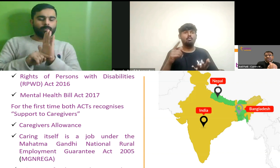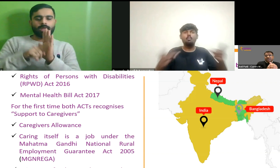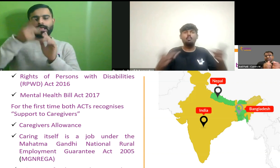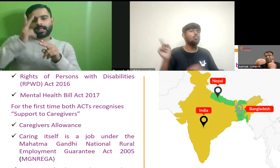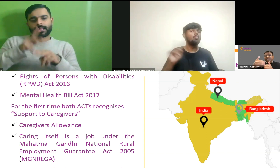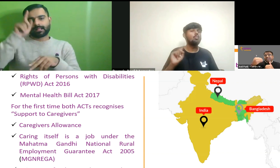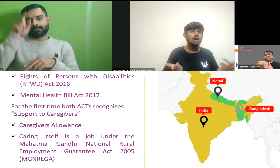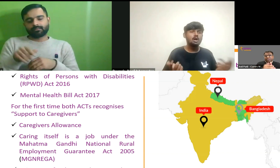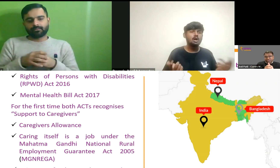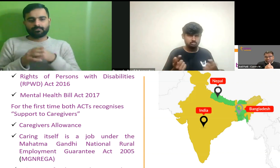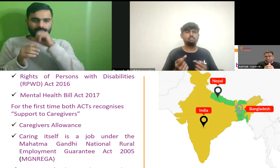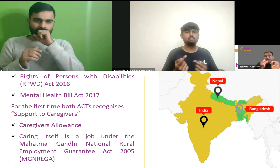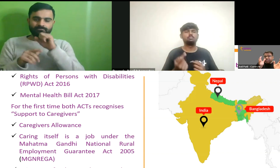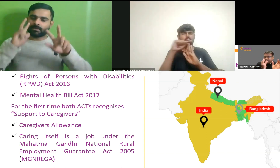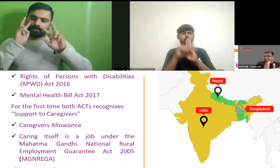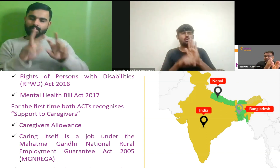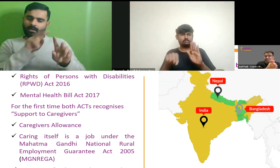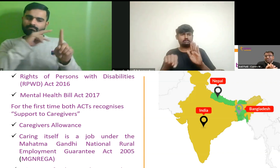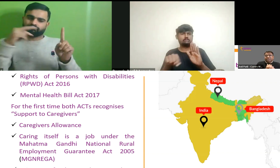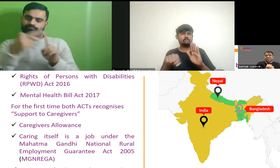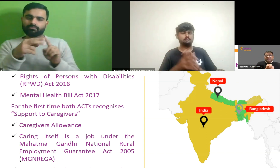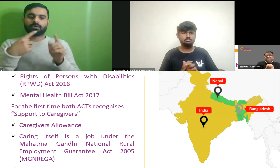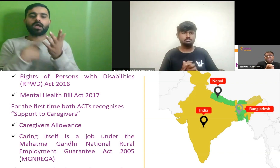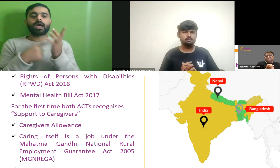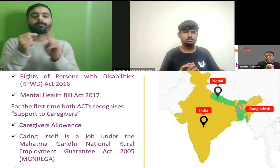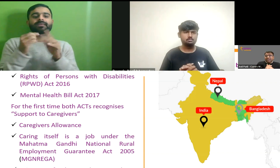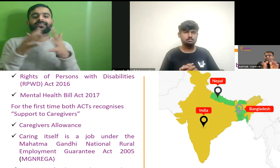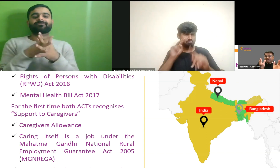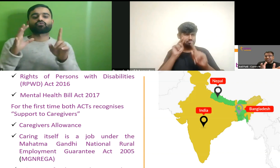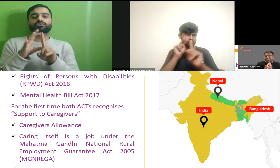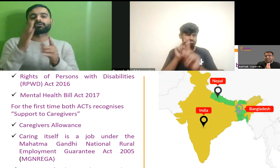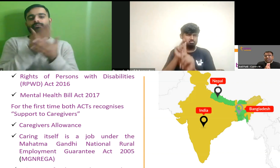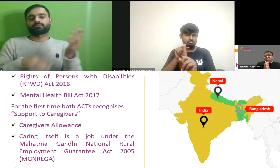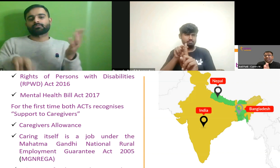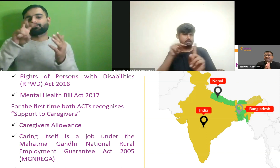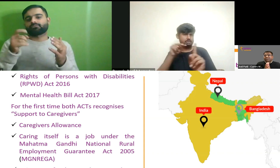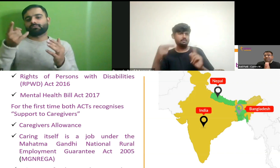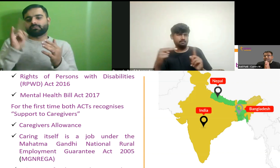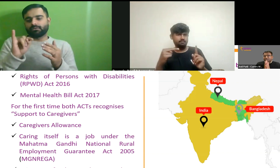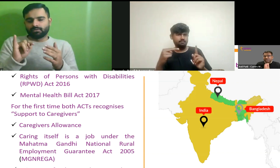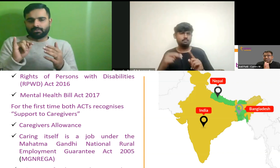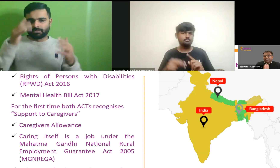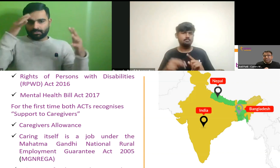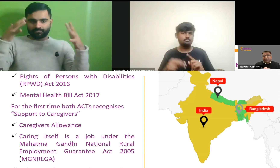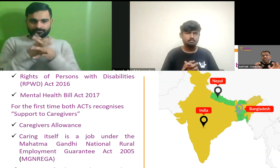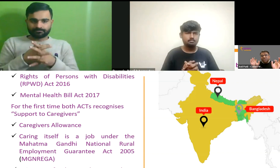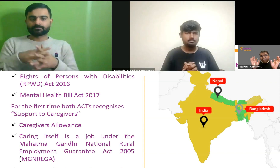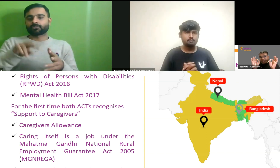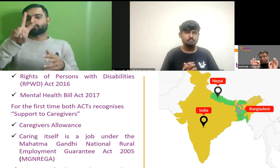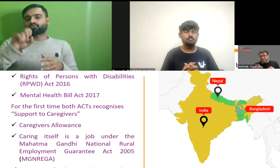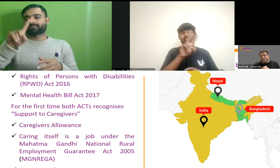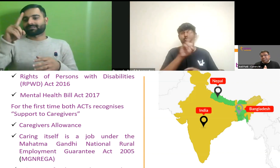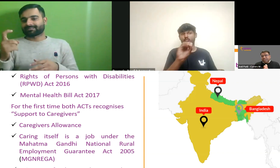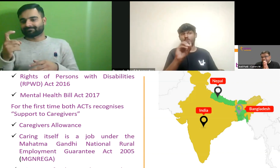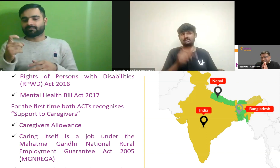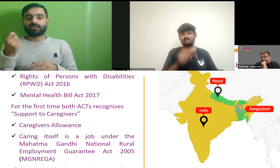particularly from the carers' point of view. Rights of Persons with Disabilities Act 2016 and Mental Health Bill Act 2017. For